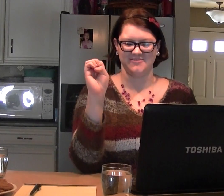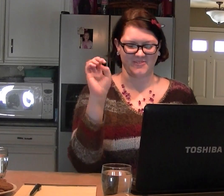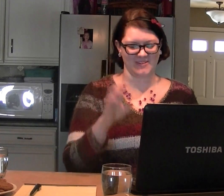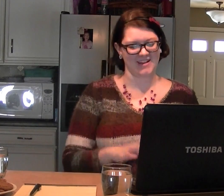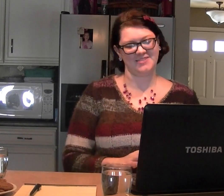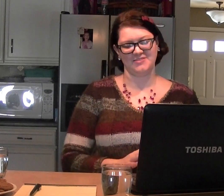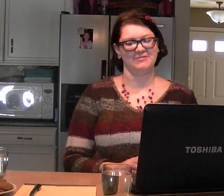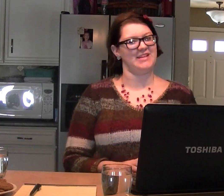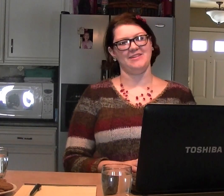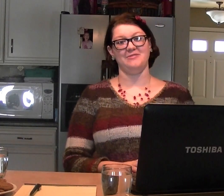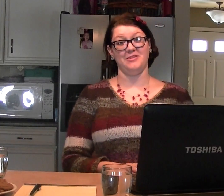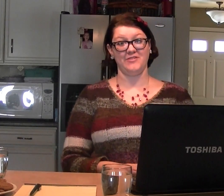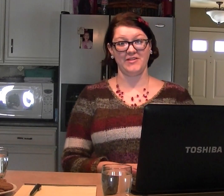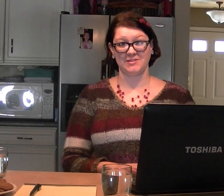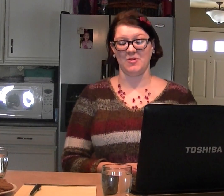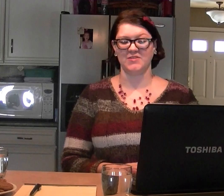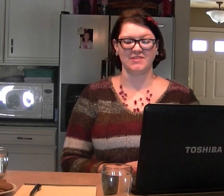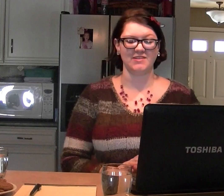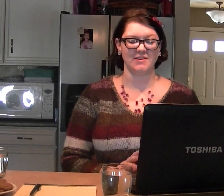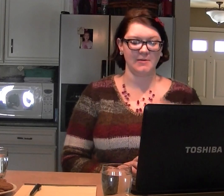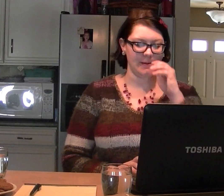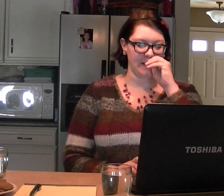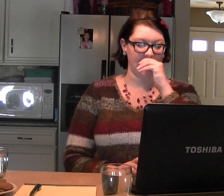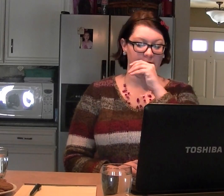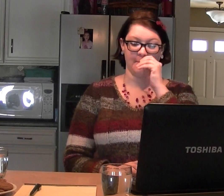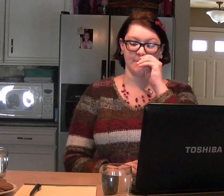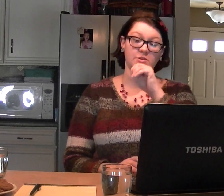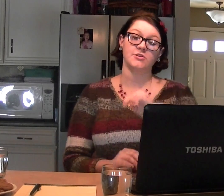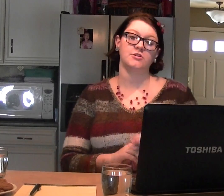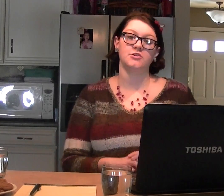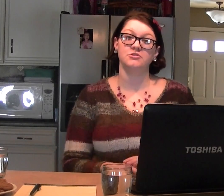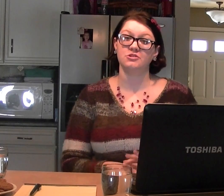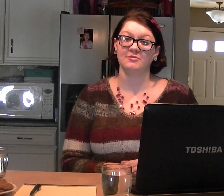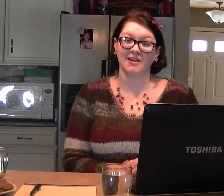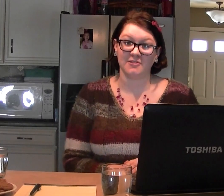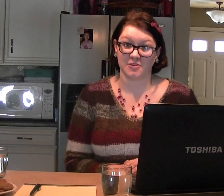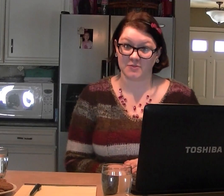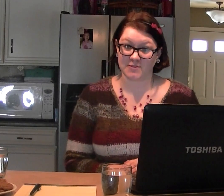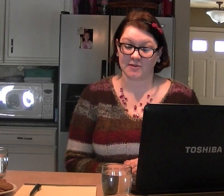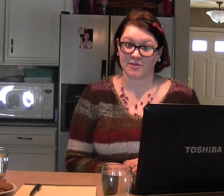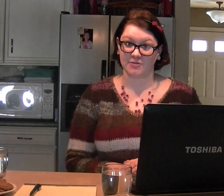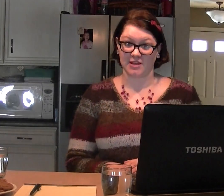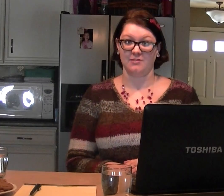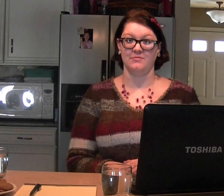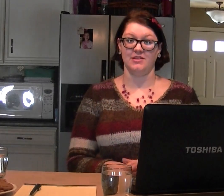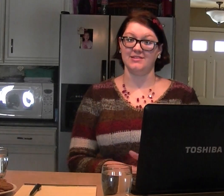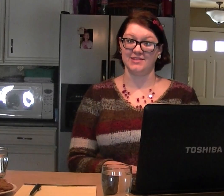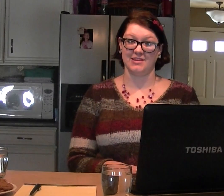Xylophone. I knew you would get that one. You're very smart. Could you show me how you would spell your name in sign